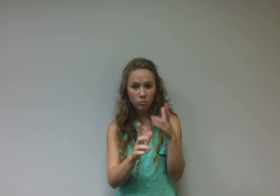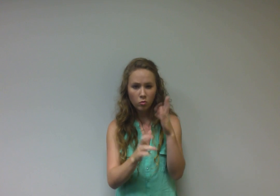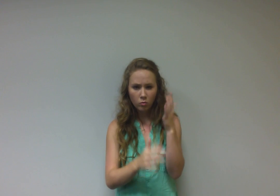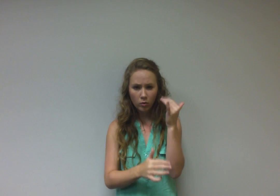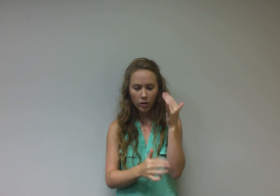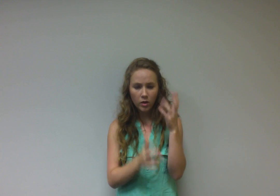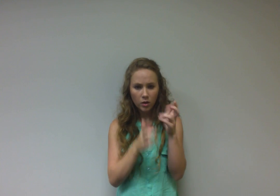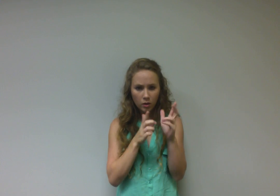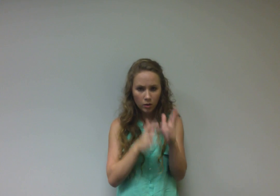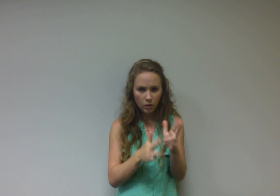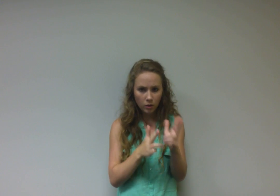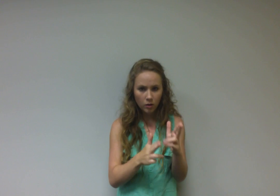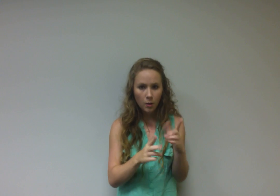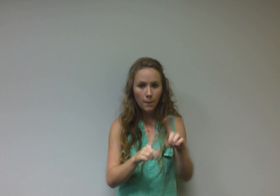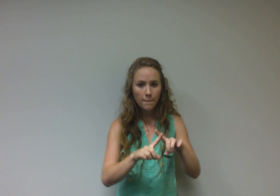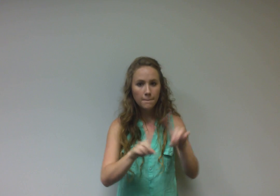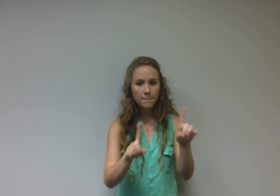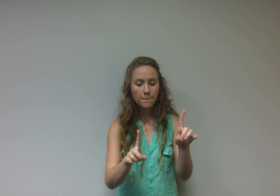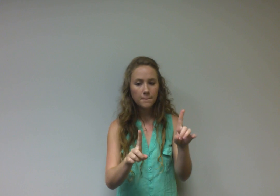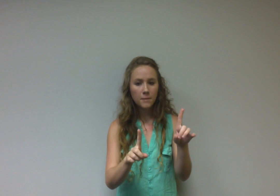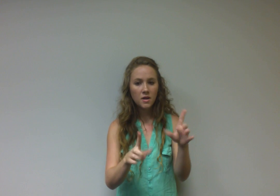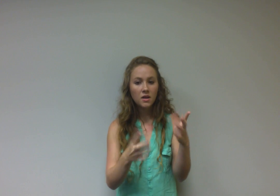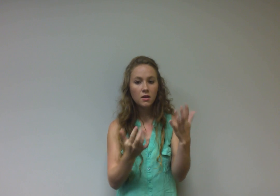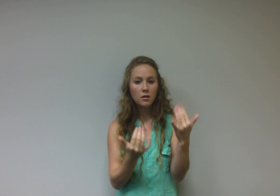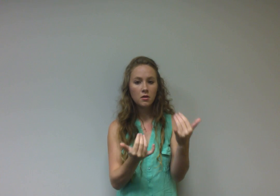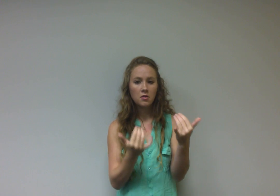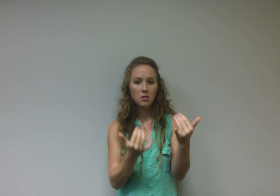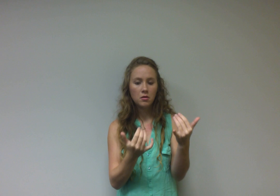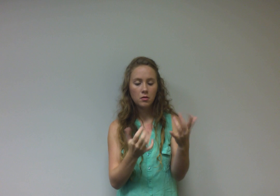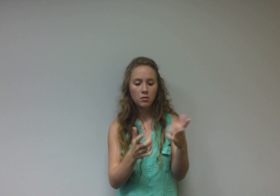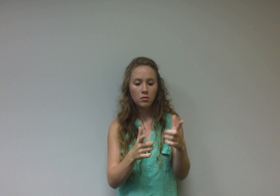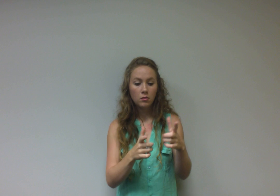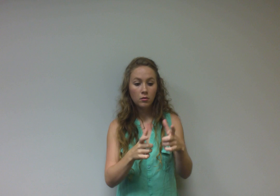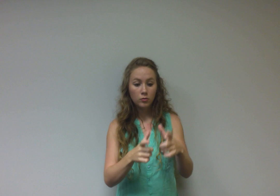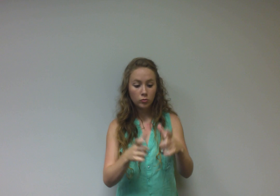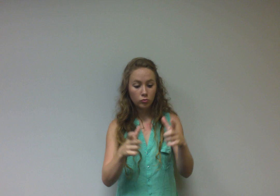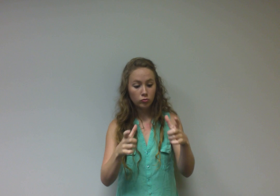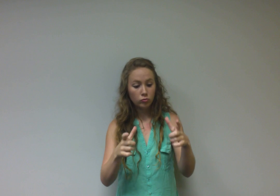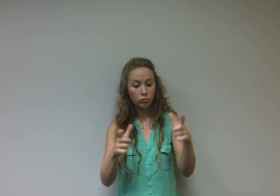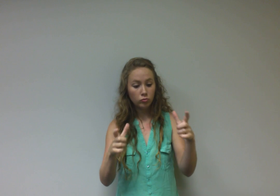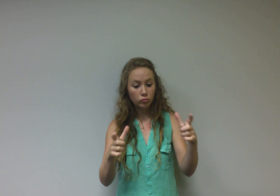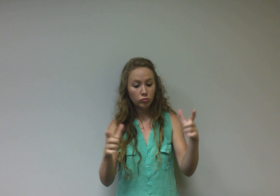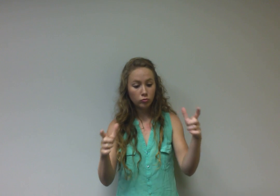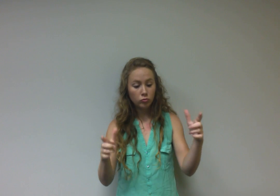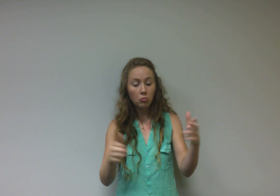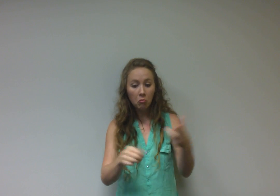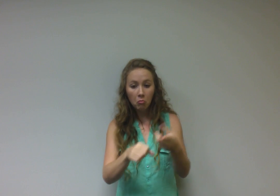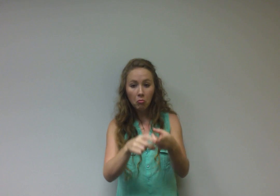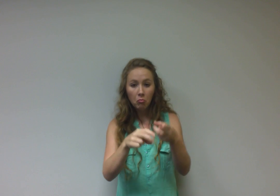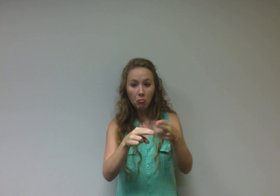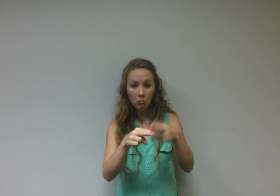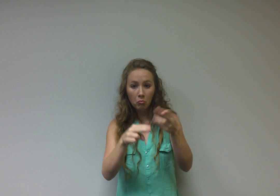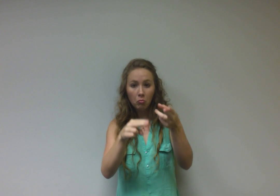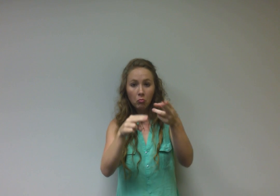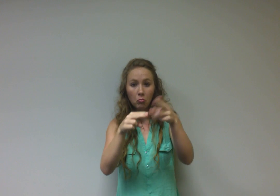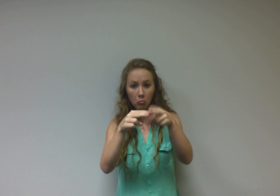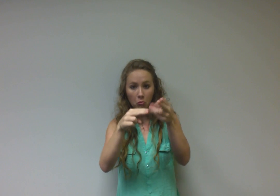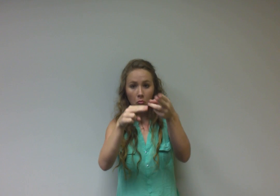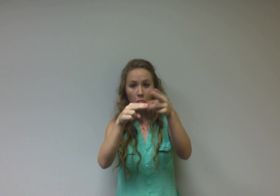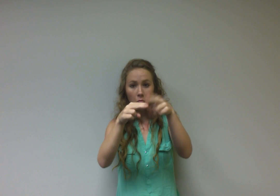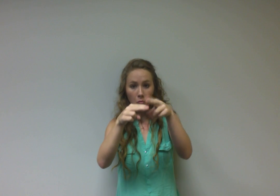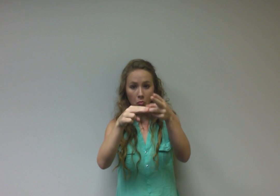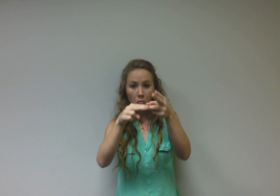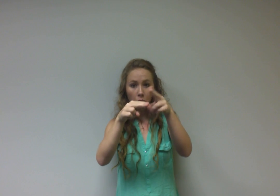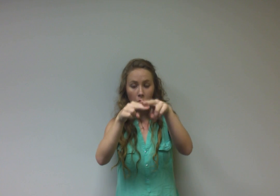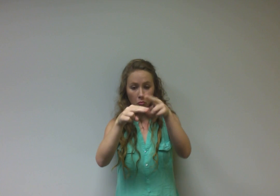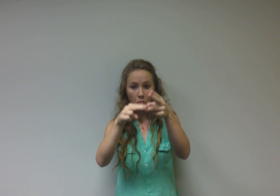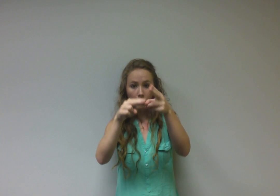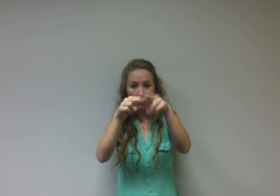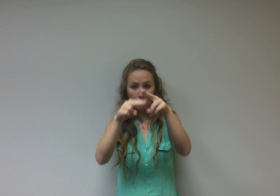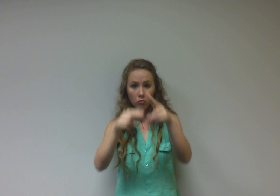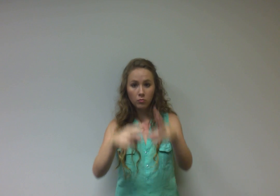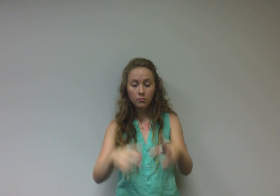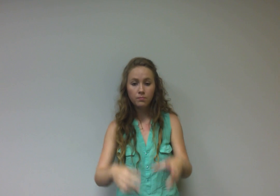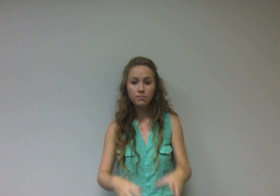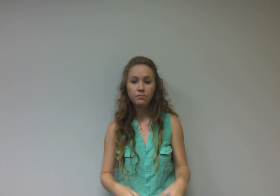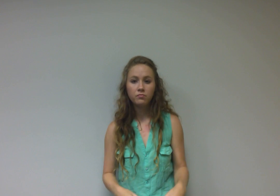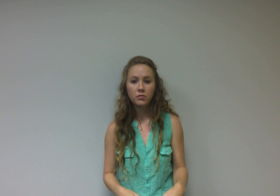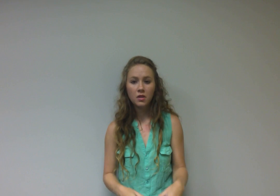barrier. In France and in the Odessa National Park, a vast sweep of high peaks and deep limestone